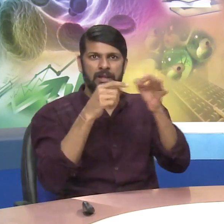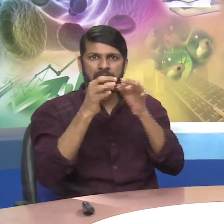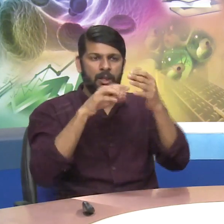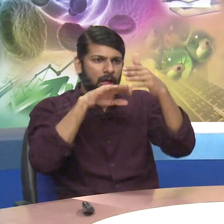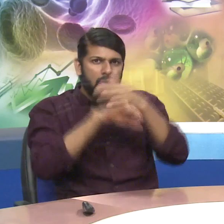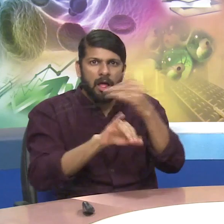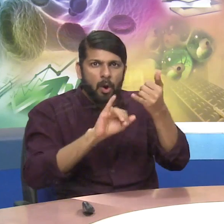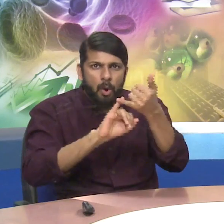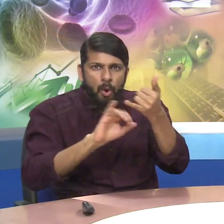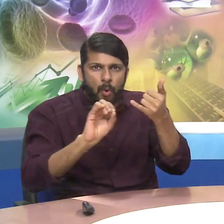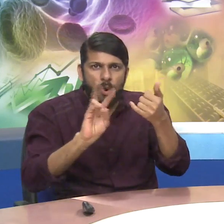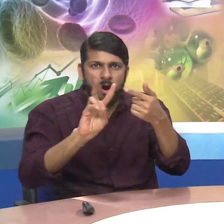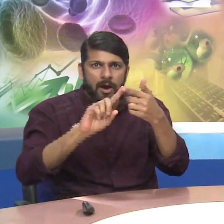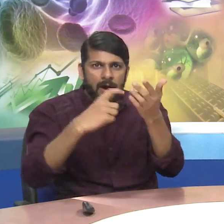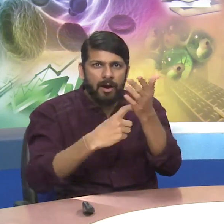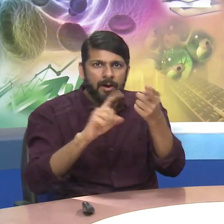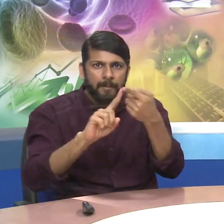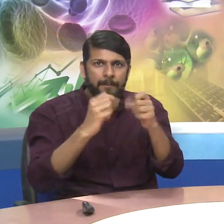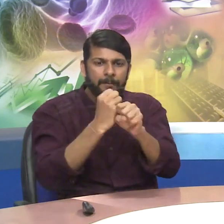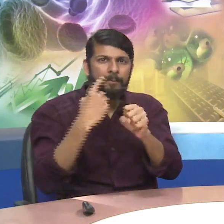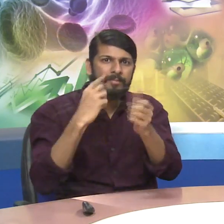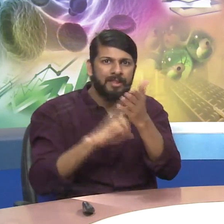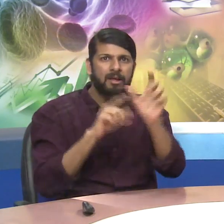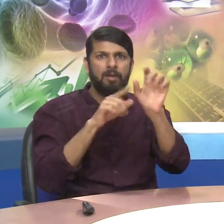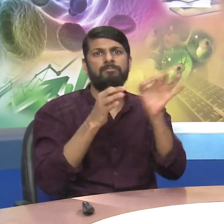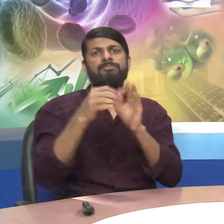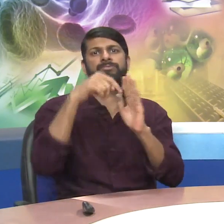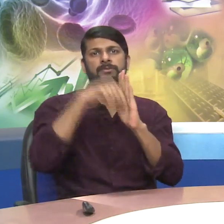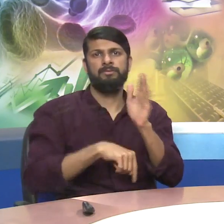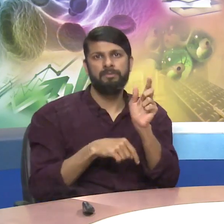Let us now understand the word sovereign.